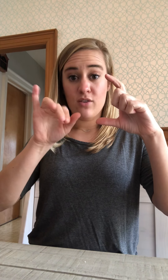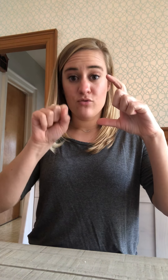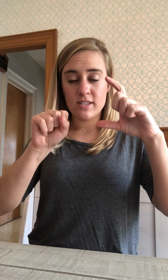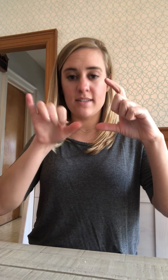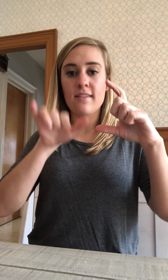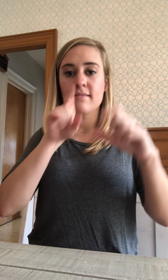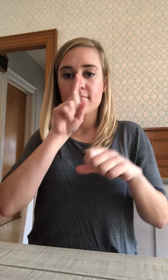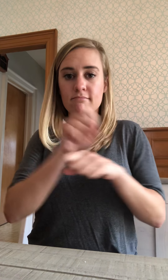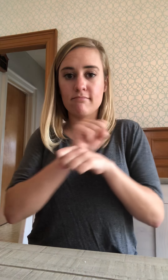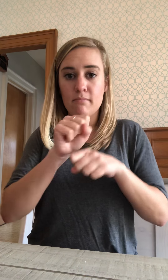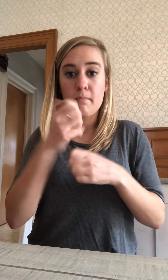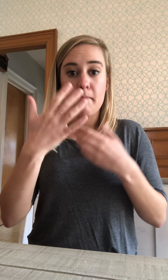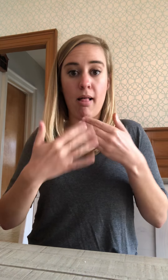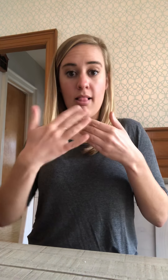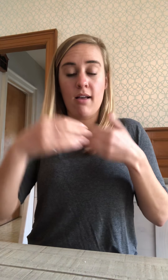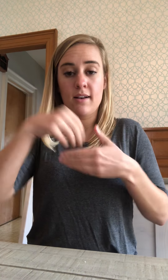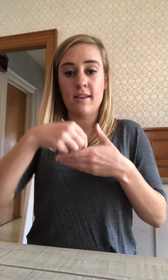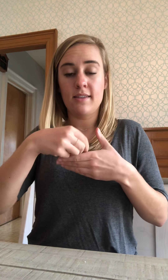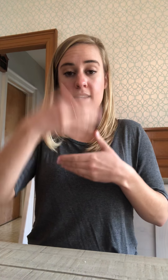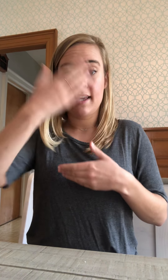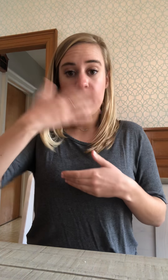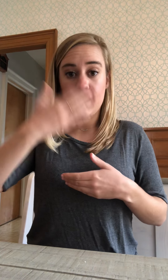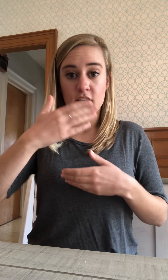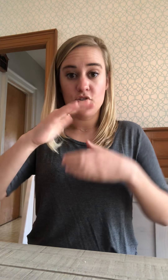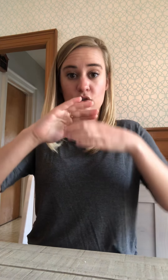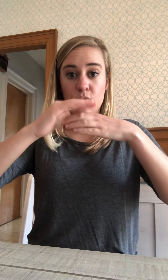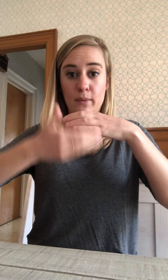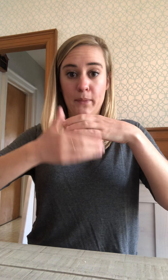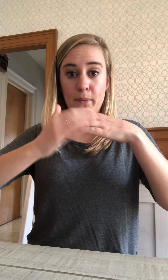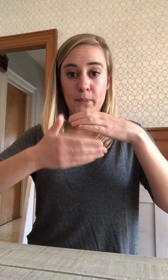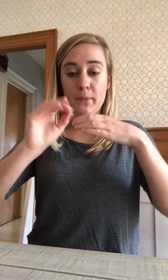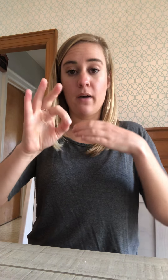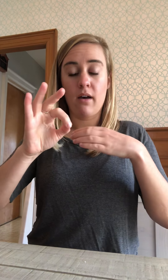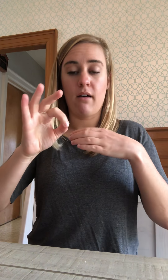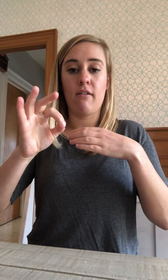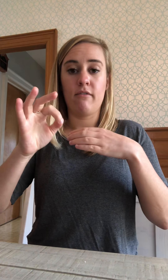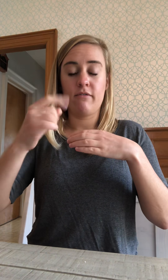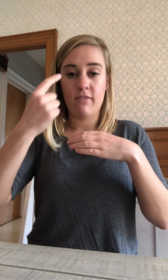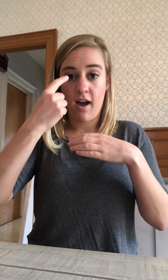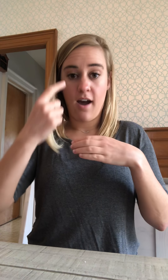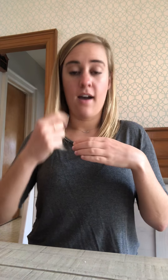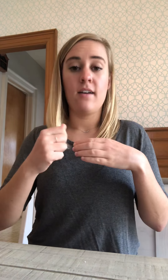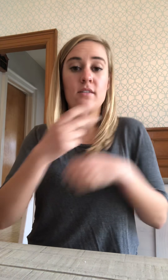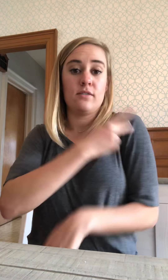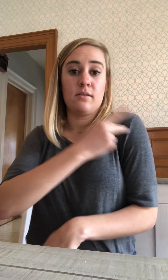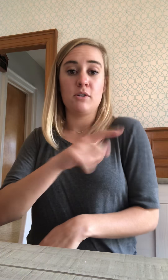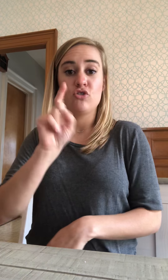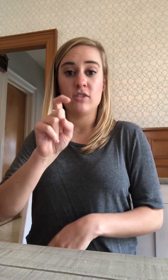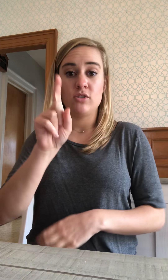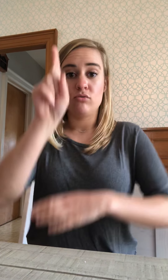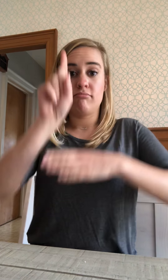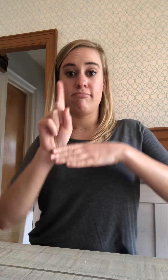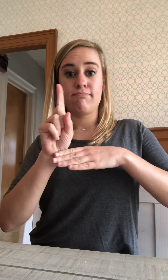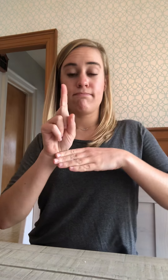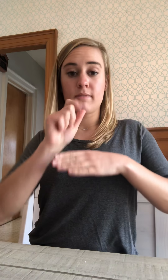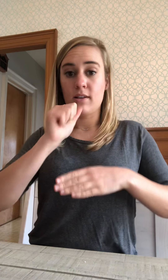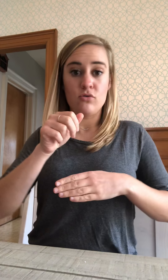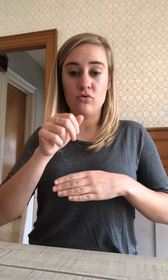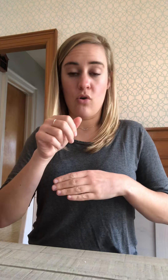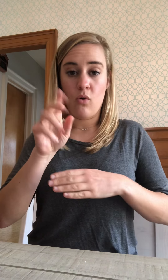anterior chamber of the eye. These patients we try and keep upright so that they do not have that